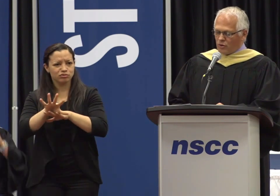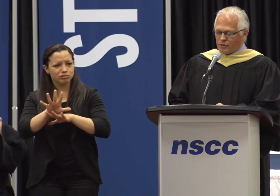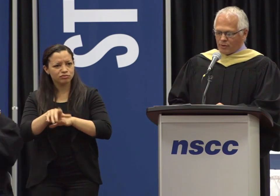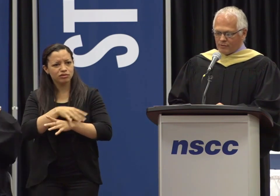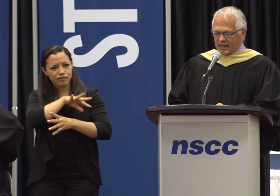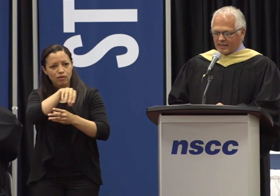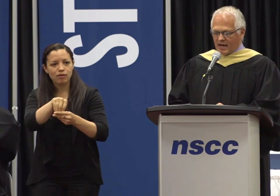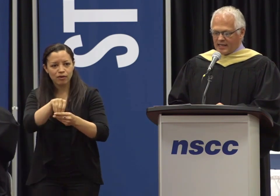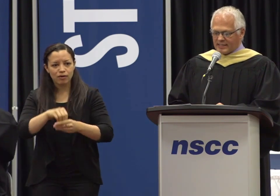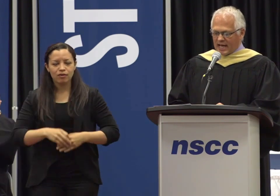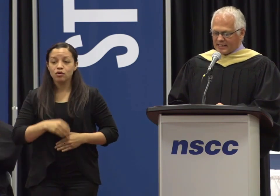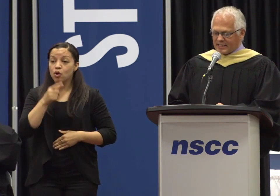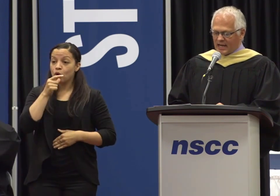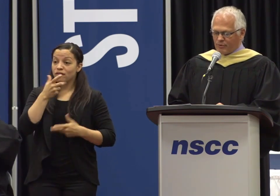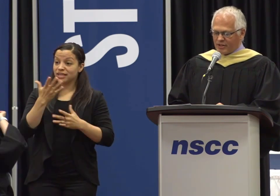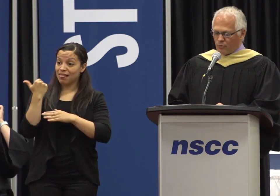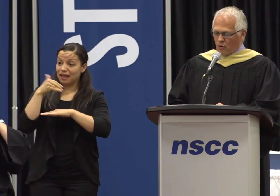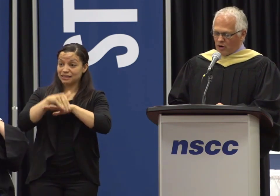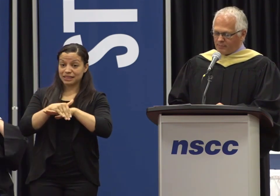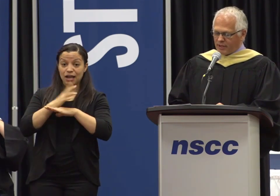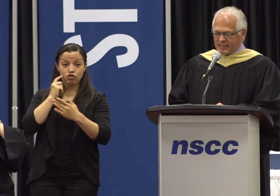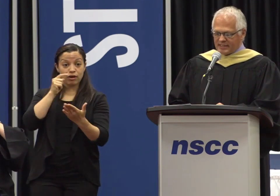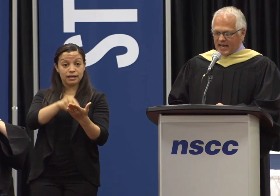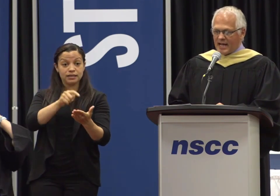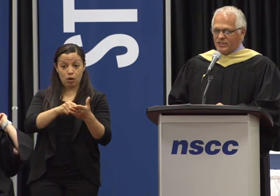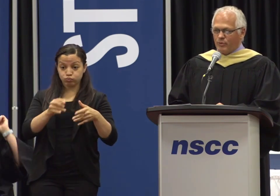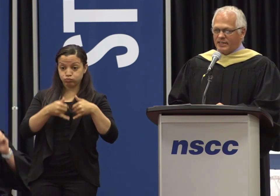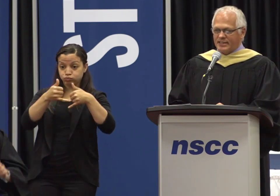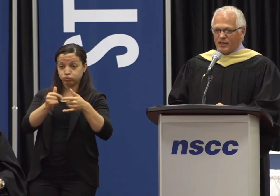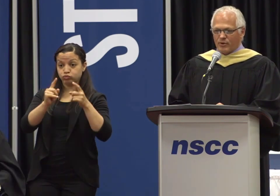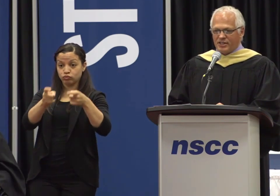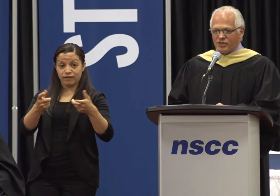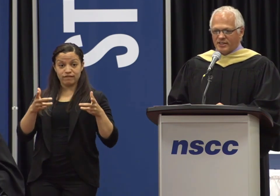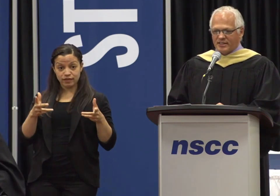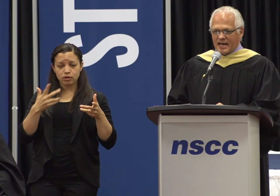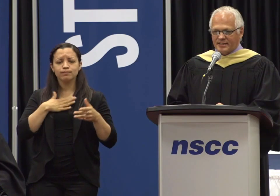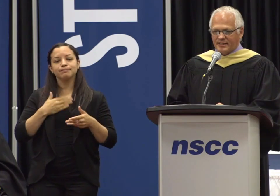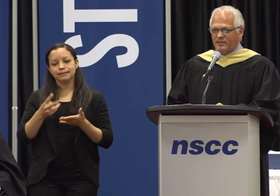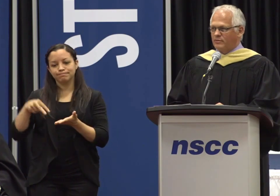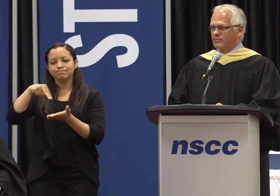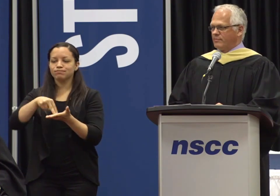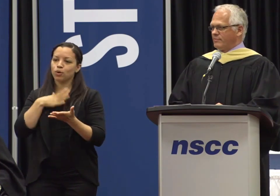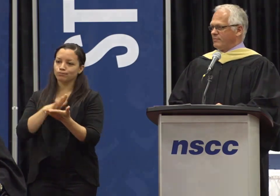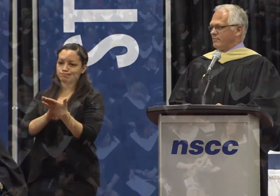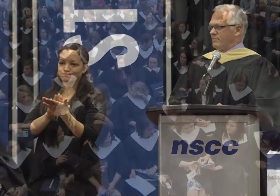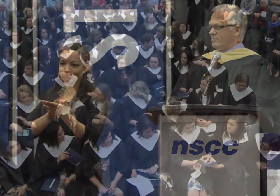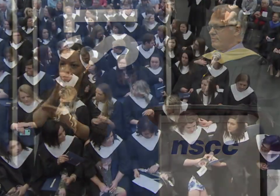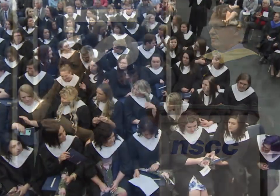all those who were recognized last night with an award please stand so we can celebrate your success?